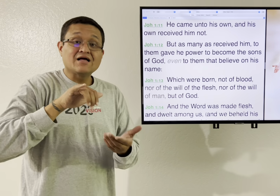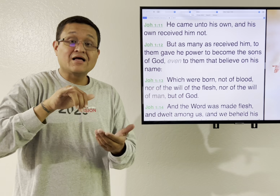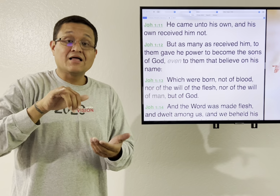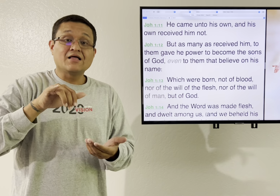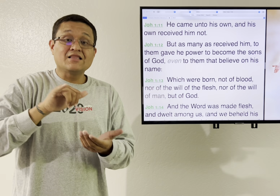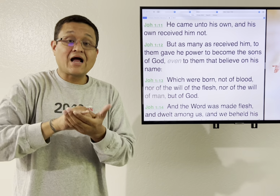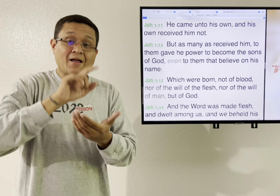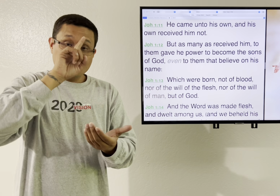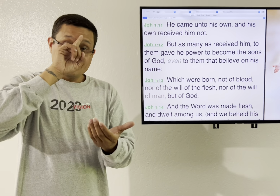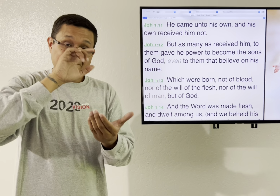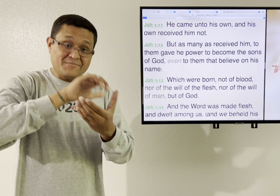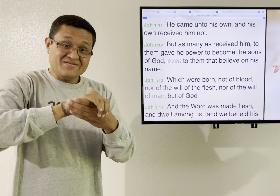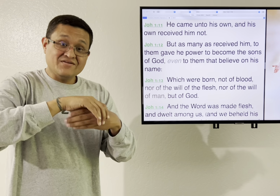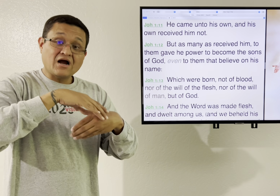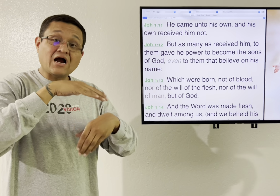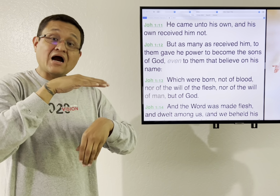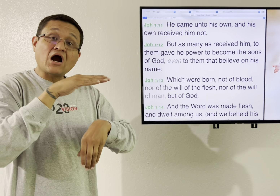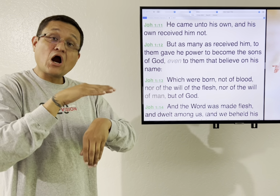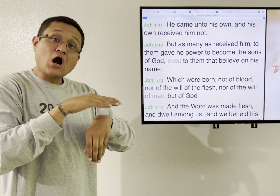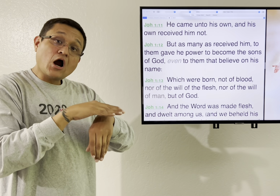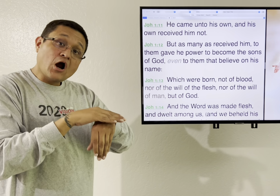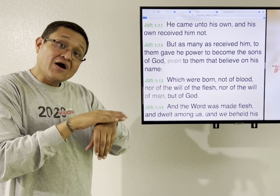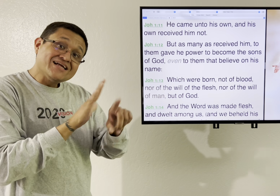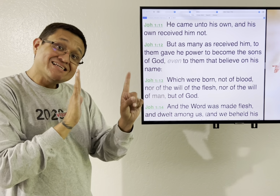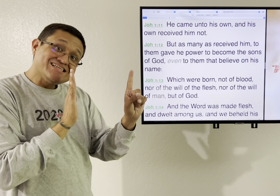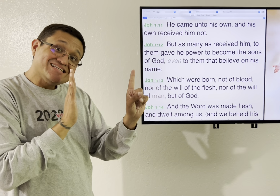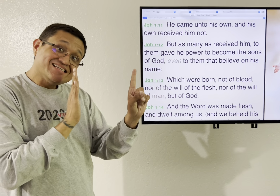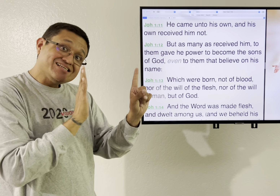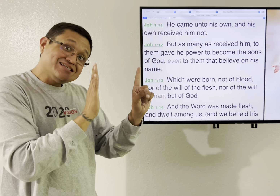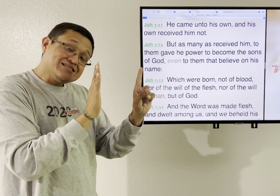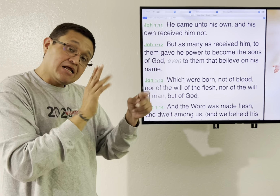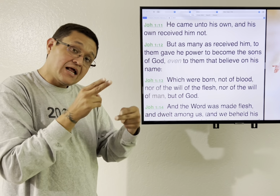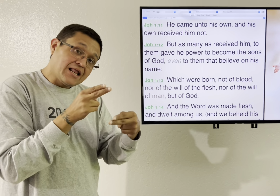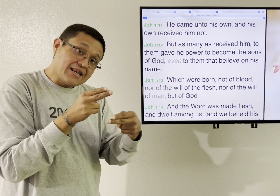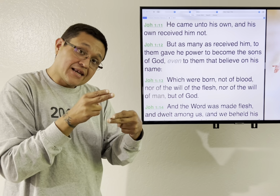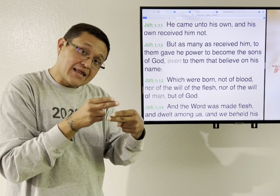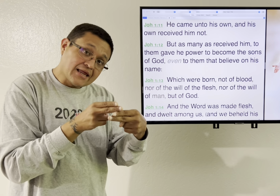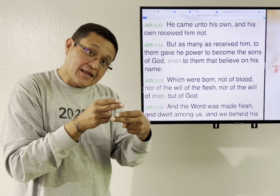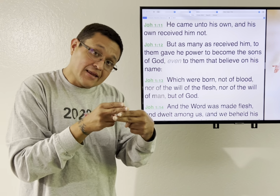Even to them that believe on his name.